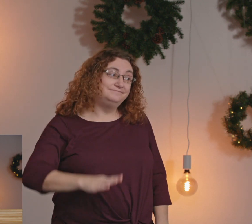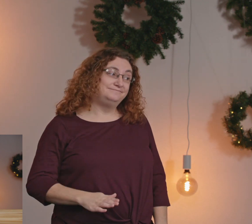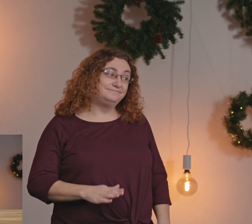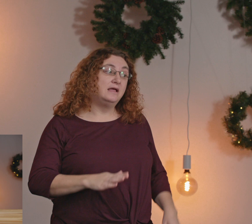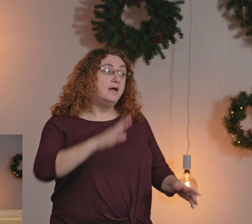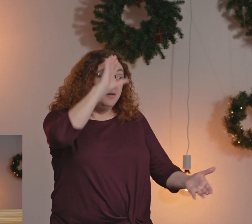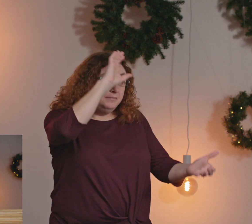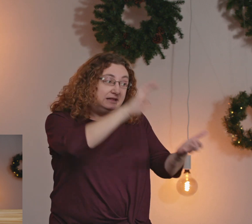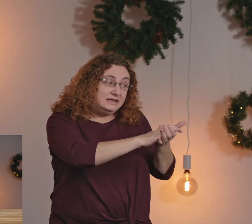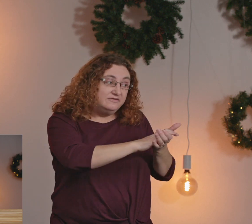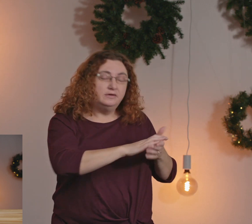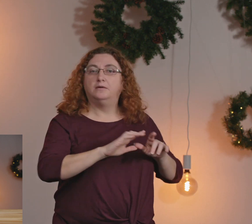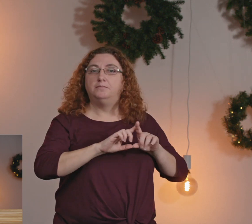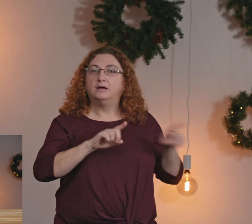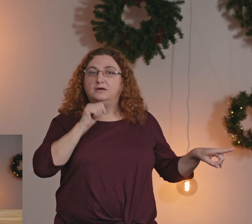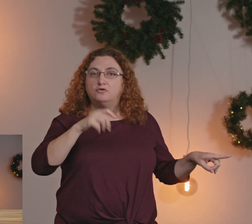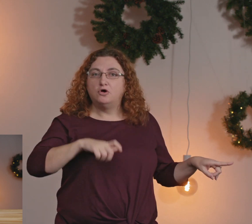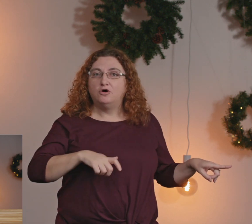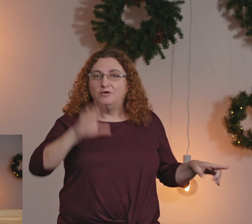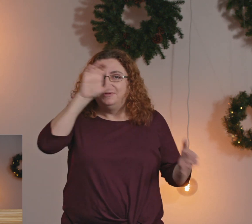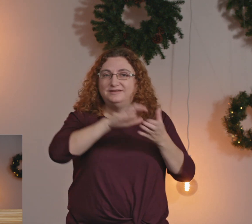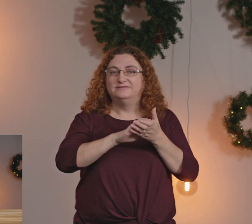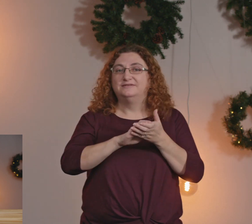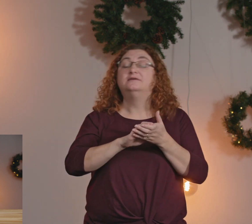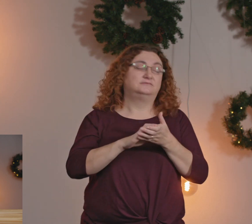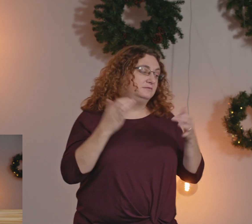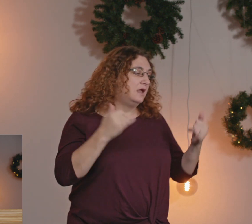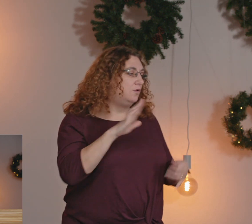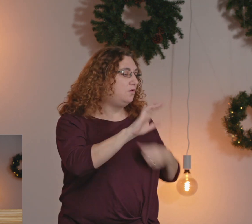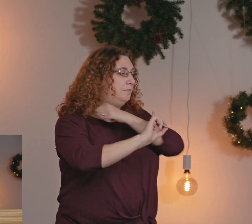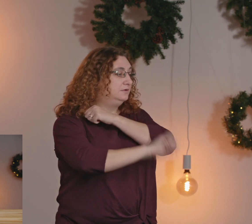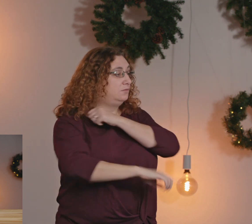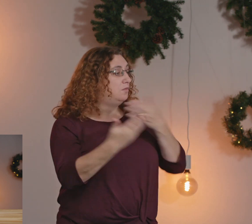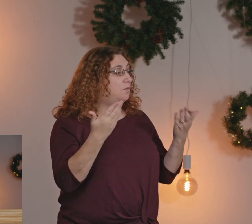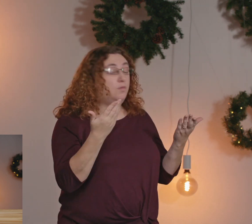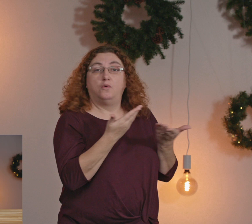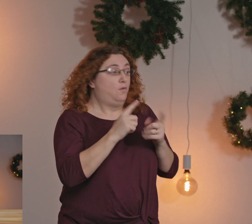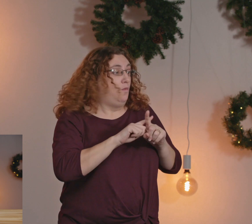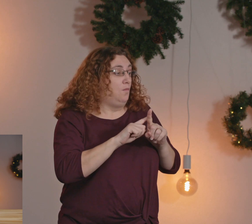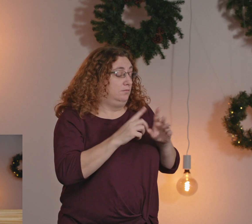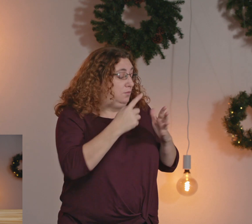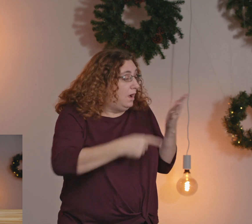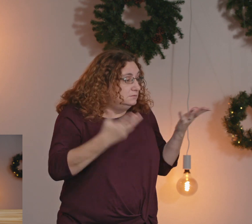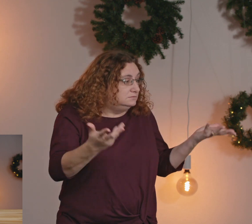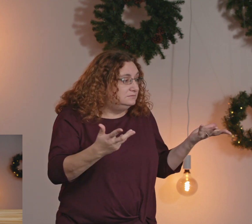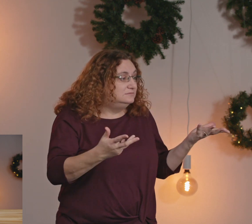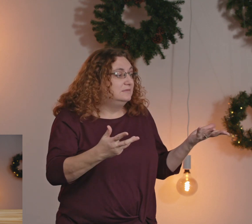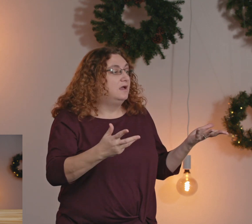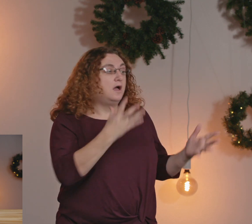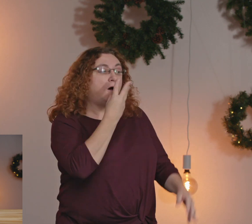as a result of his unbelief, he's going to have to be quiet, mute, and we learn later that he's deaf for a good